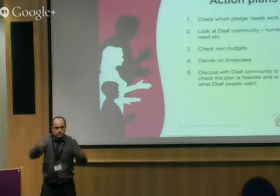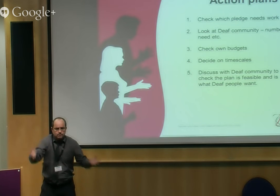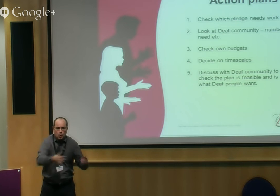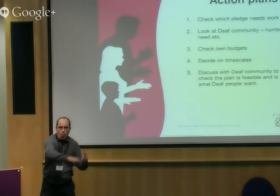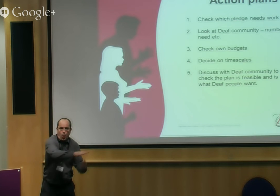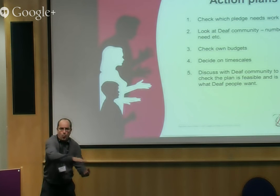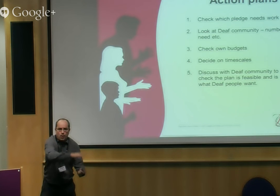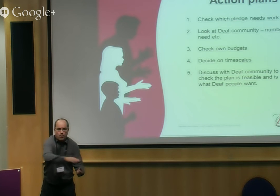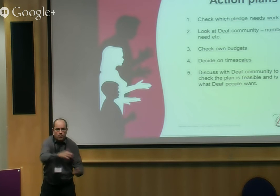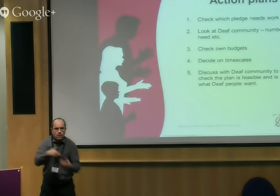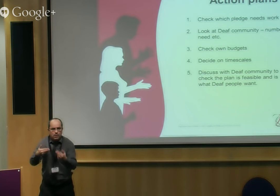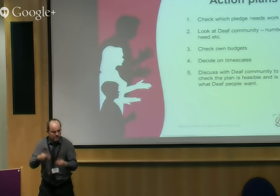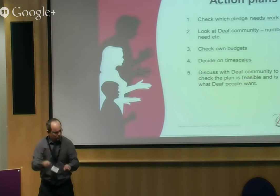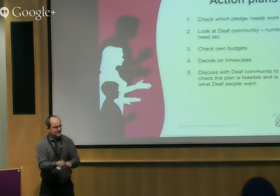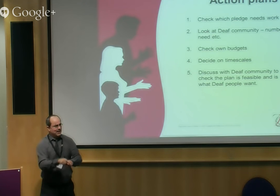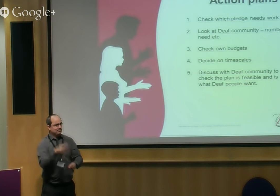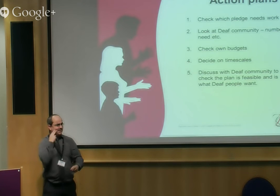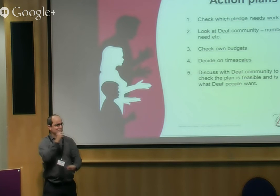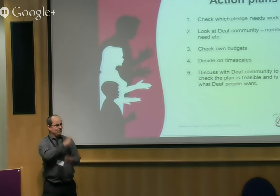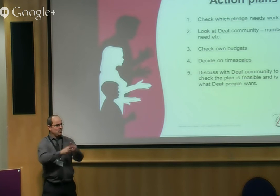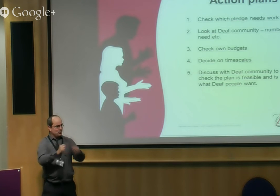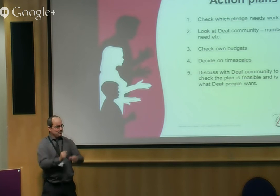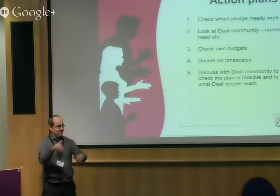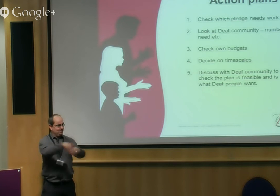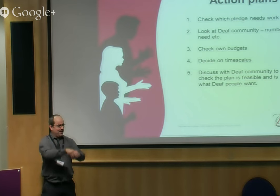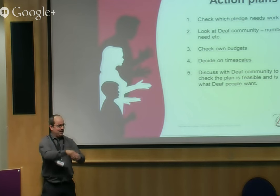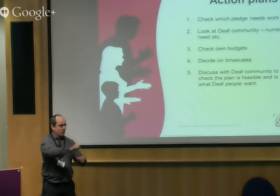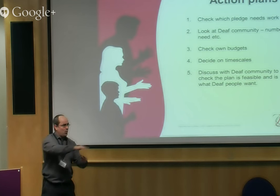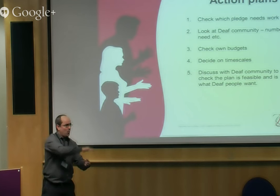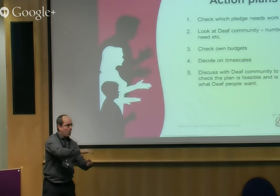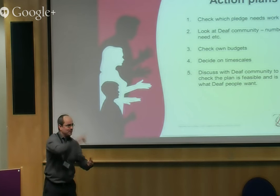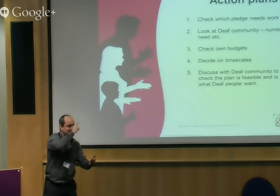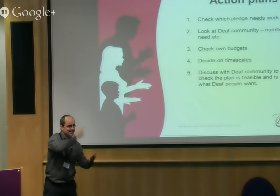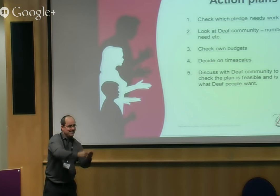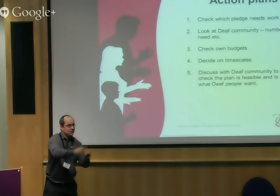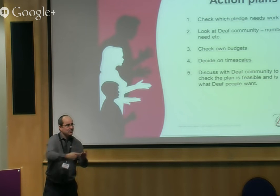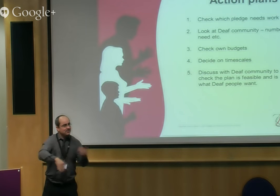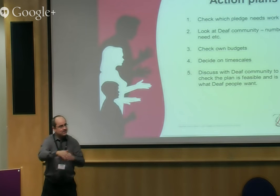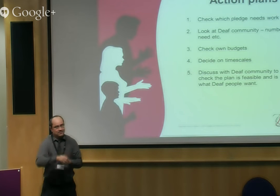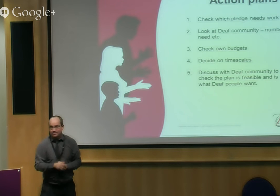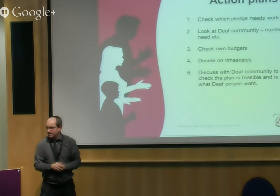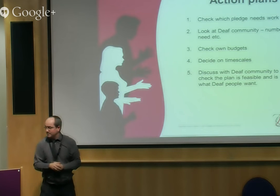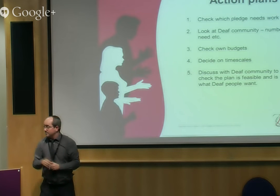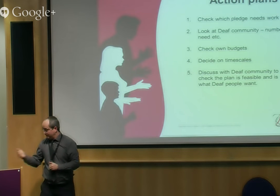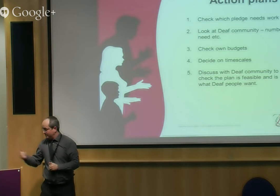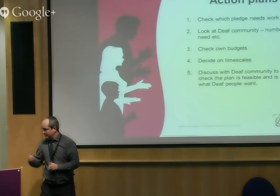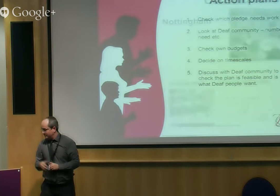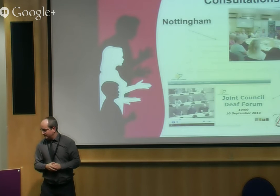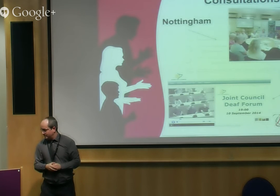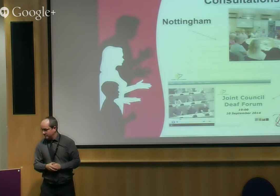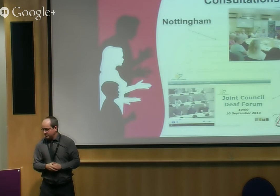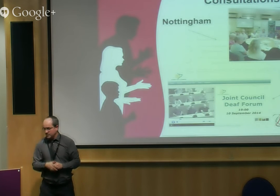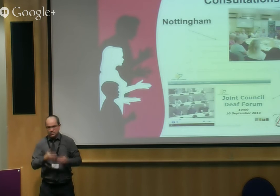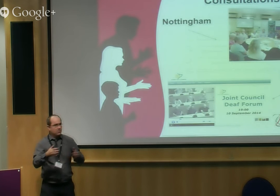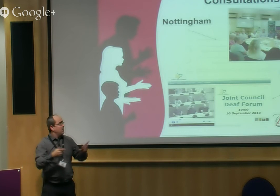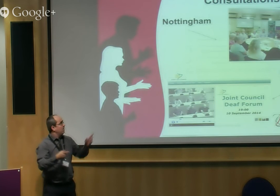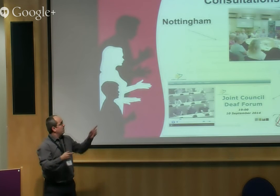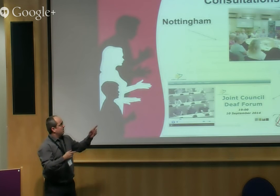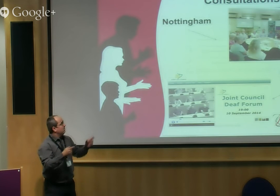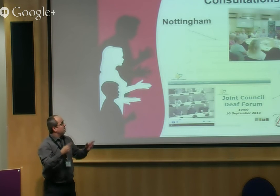for themselves. And it's about cascading down from central government to local government and right down to the people making local